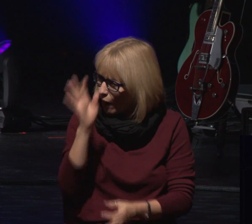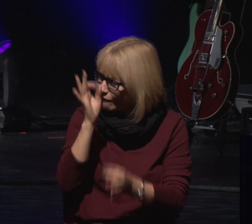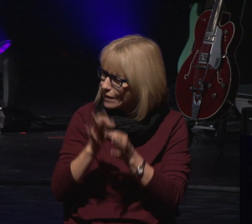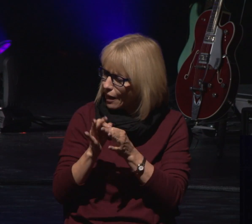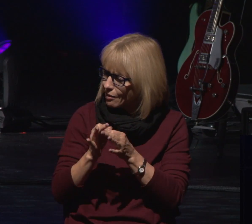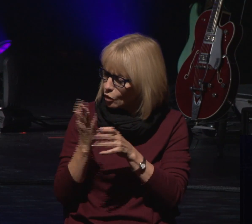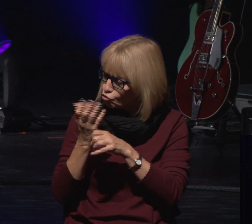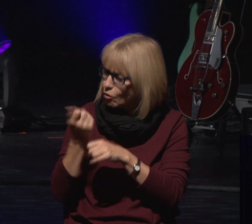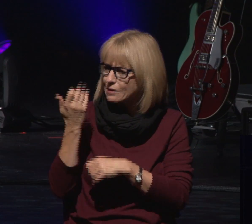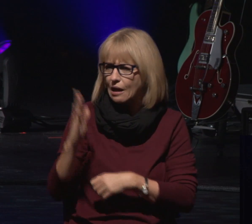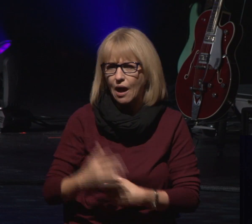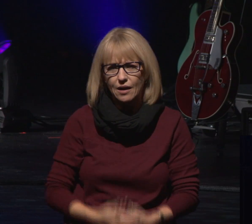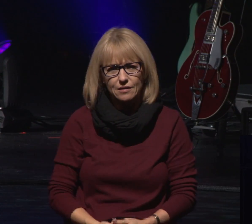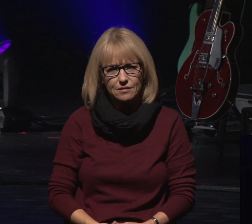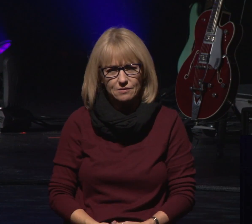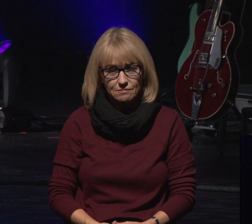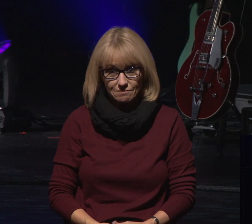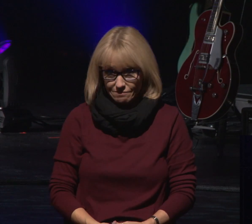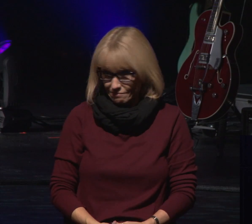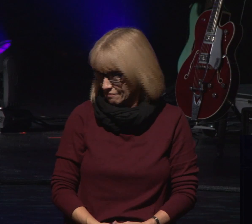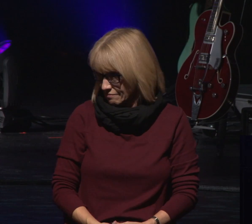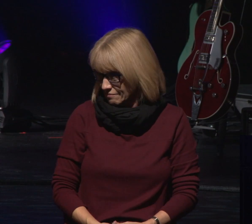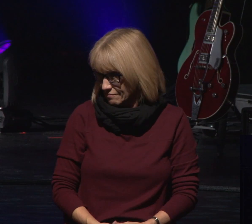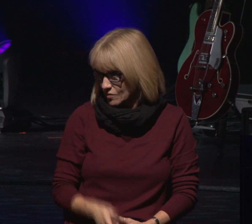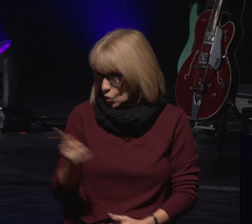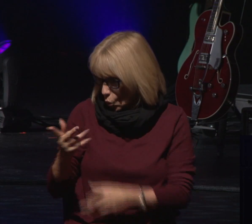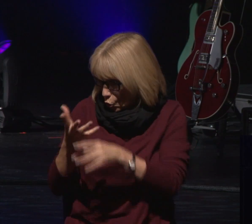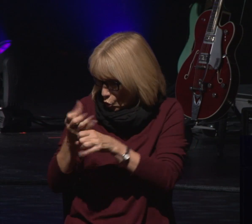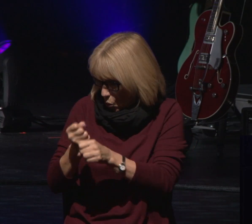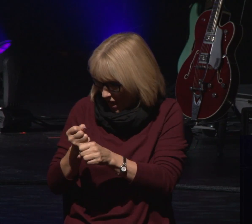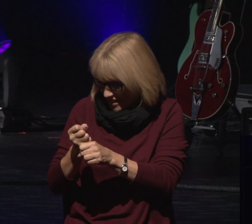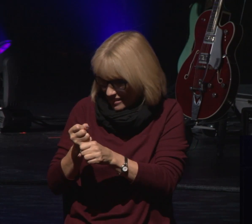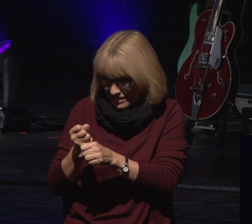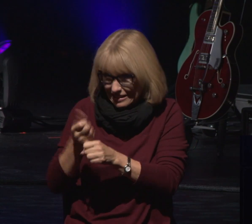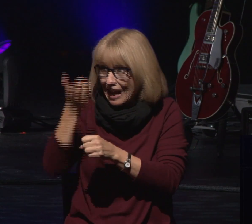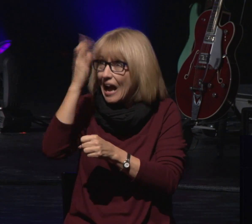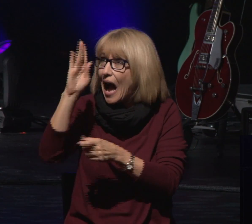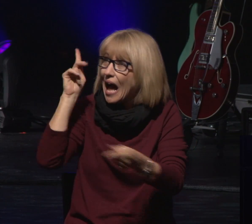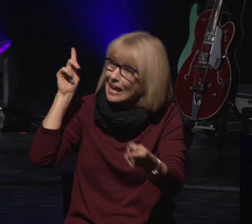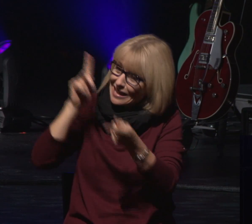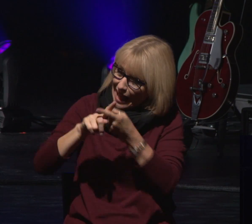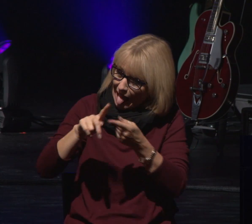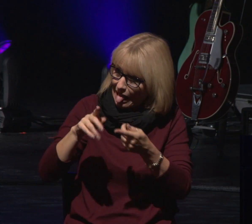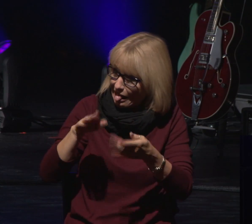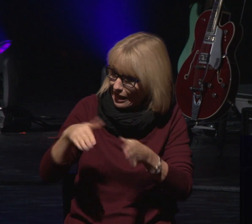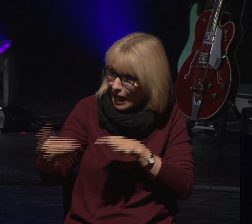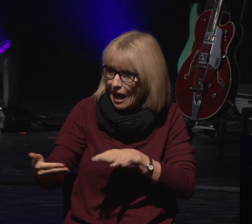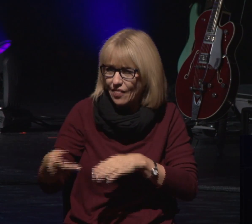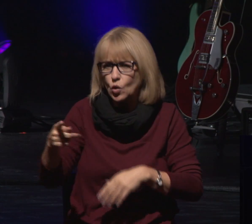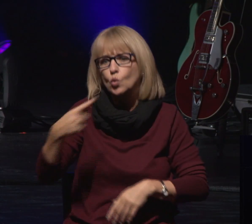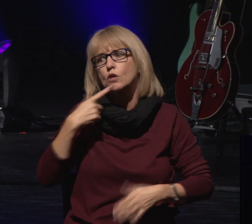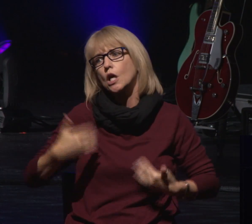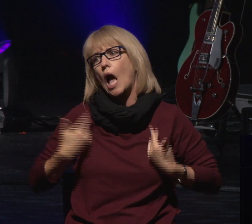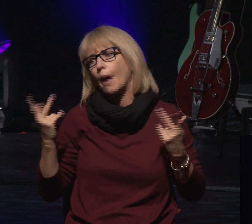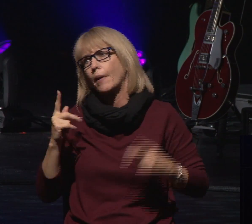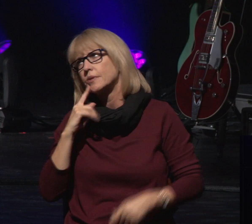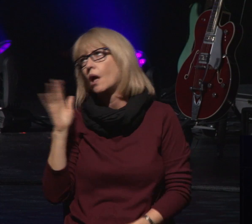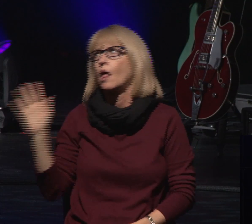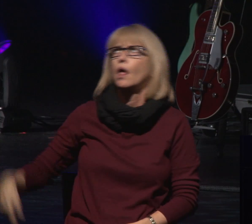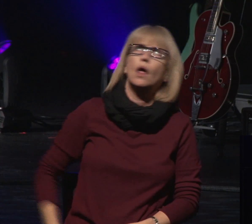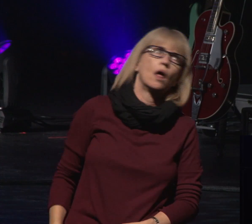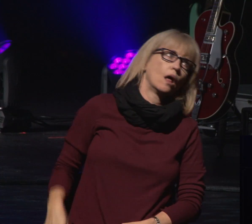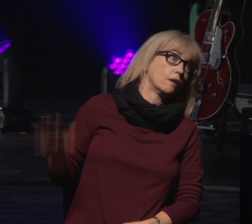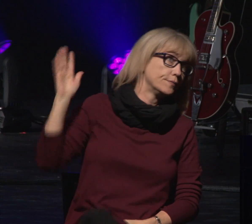life. But will you trust him as you end your life? Now, for younger people, you're just going, I don't know. But get a picture